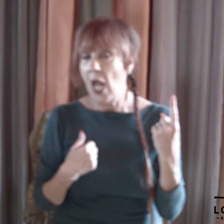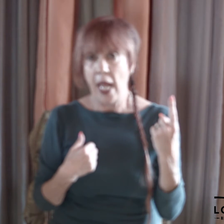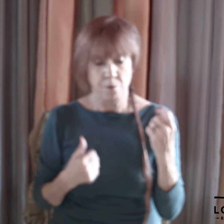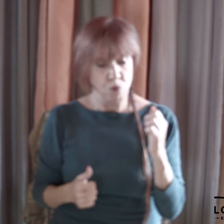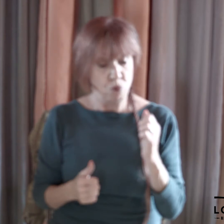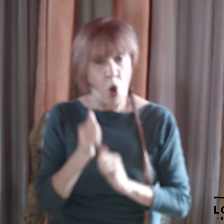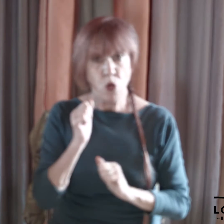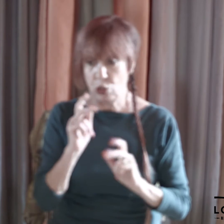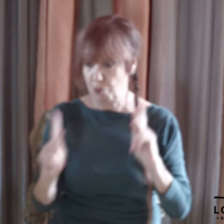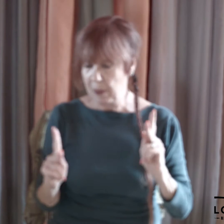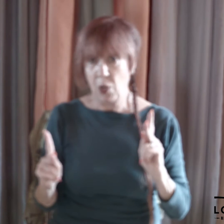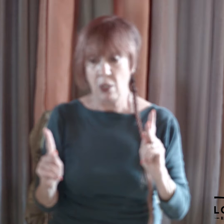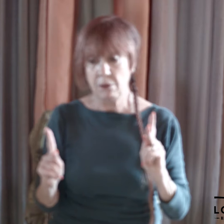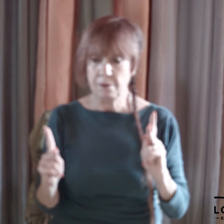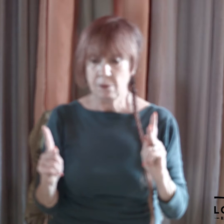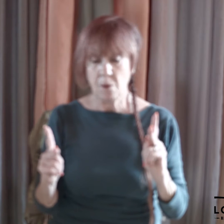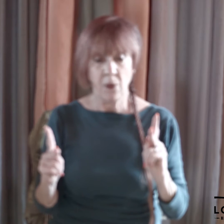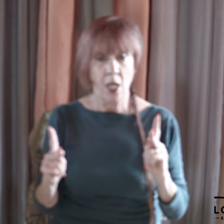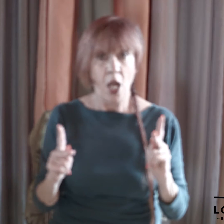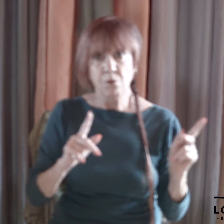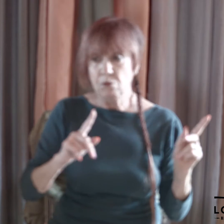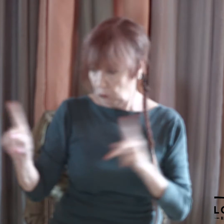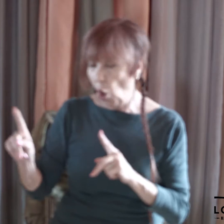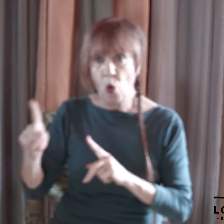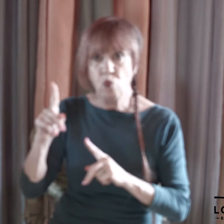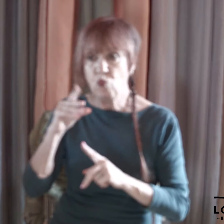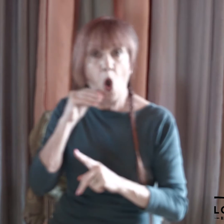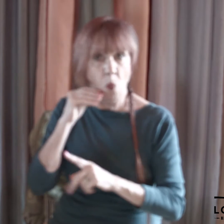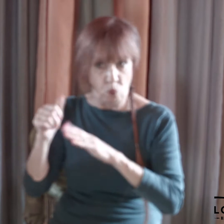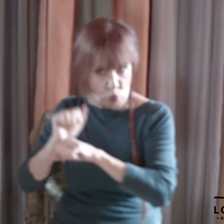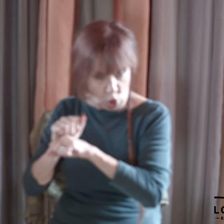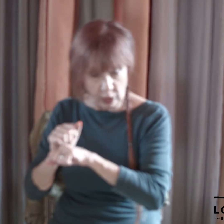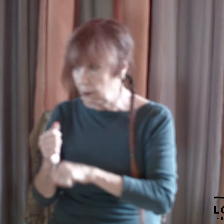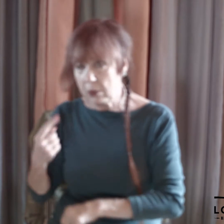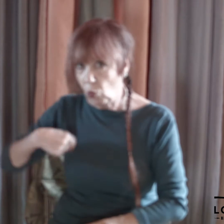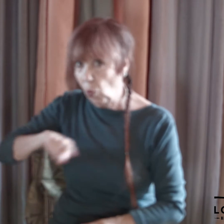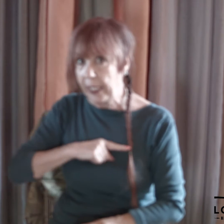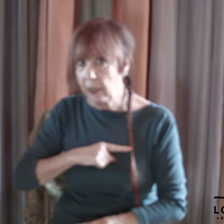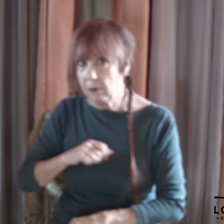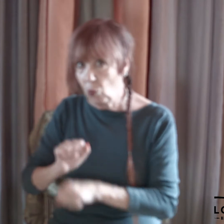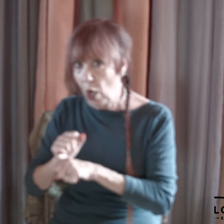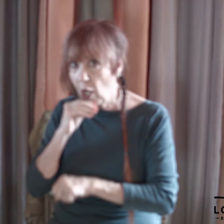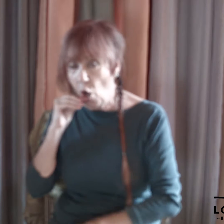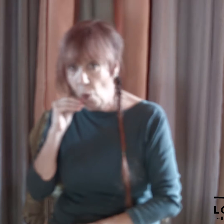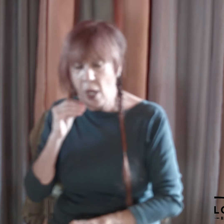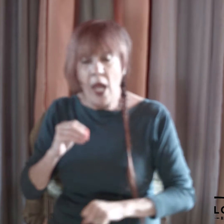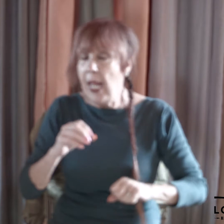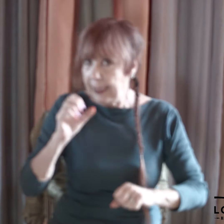most people have gone home to work, and we have as well, my work, though I'm doing it